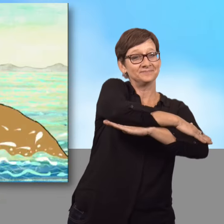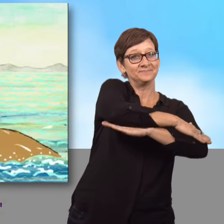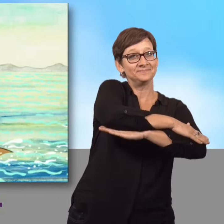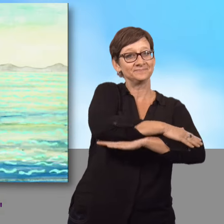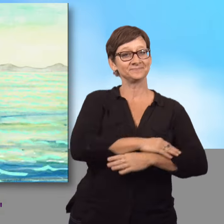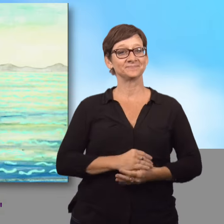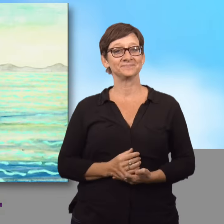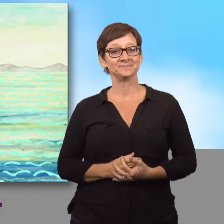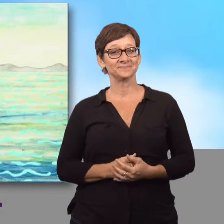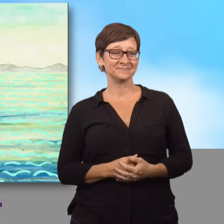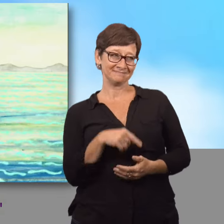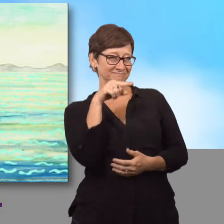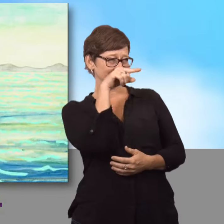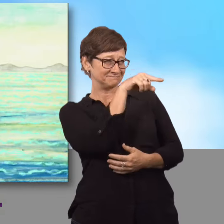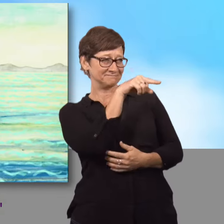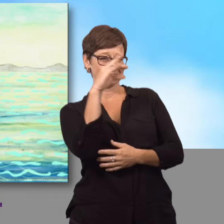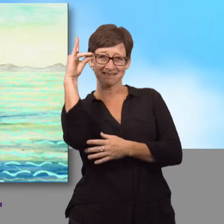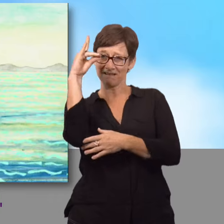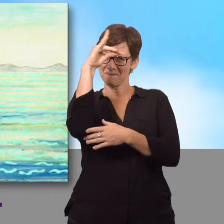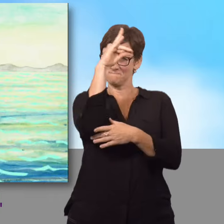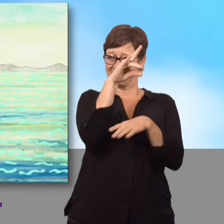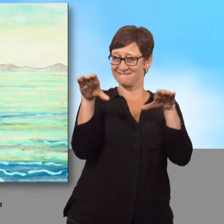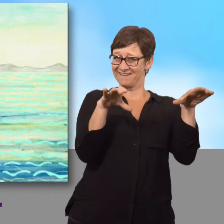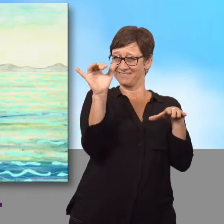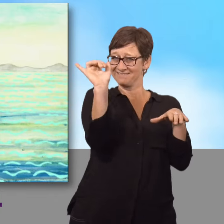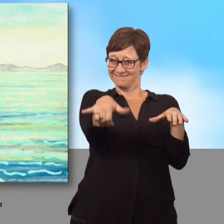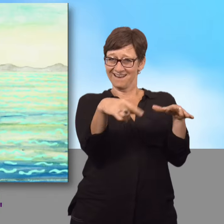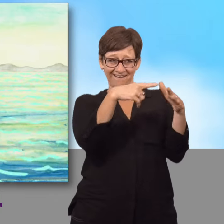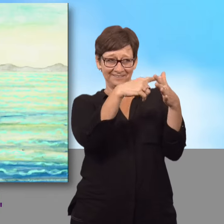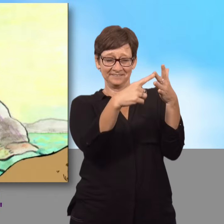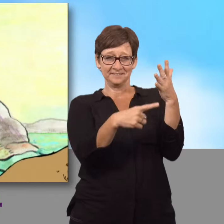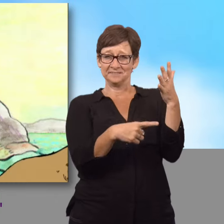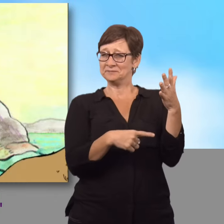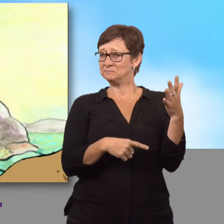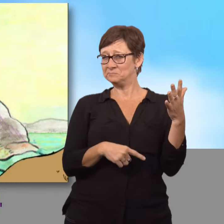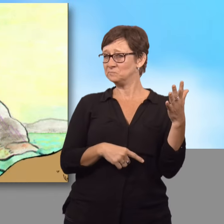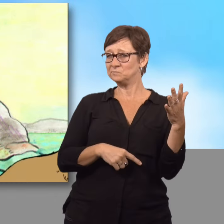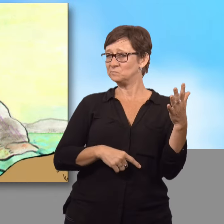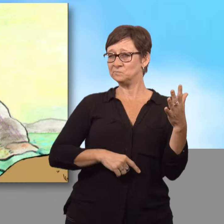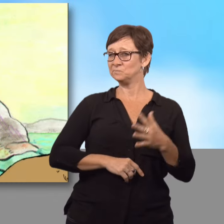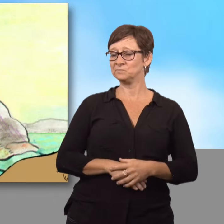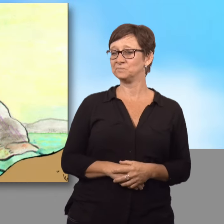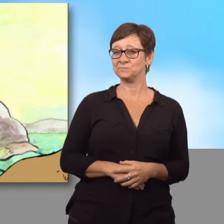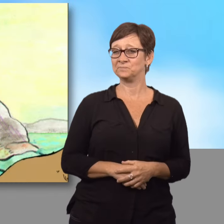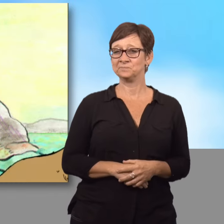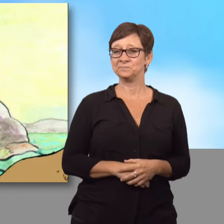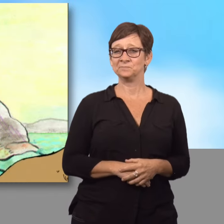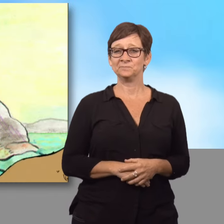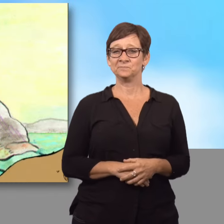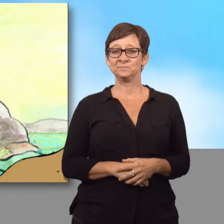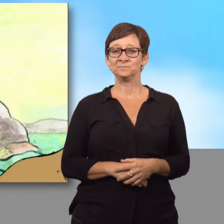I do not think llamas act quite in that way. Oh, I said,